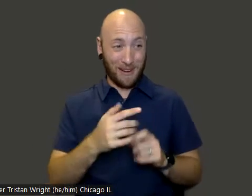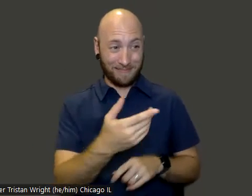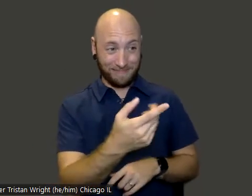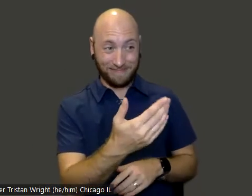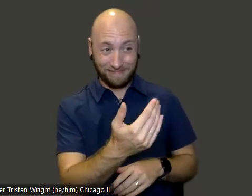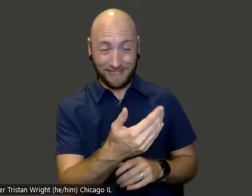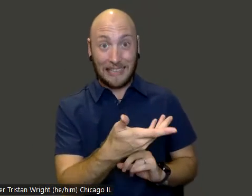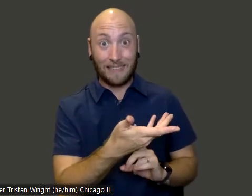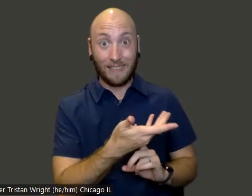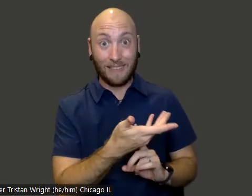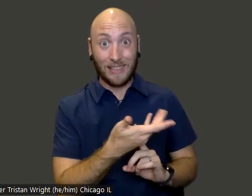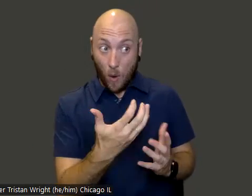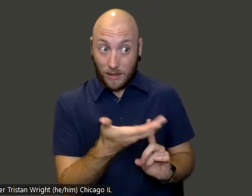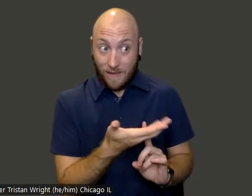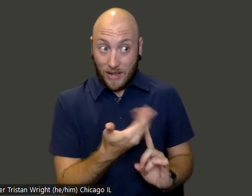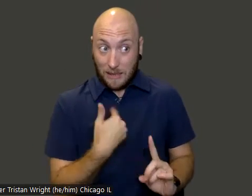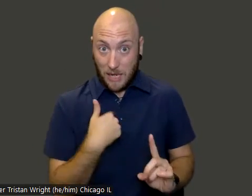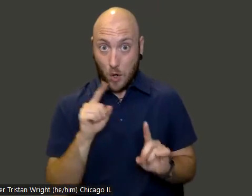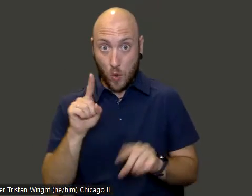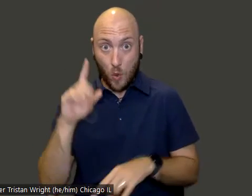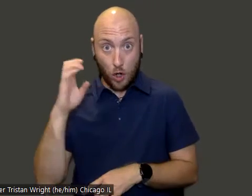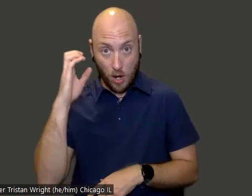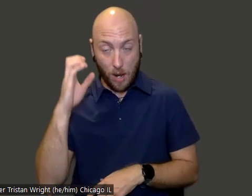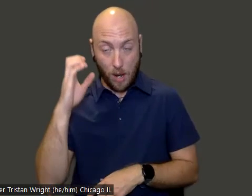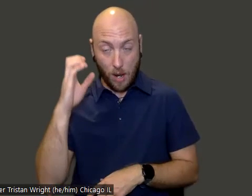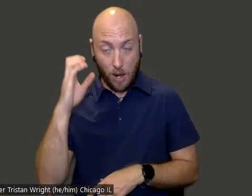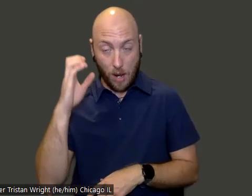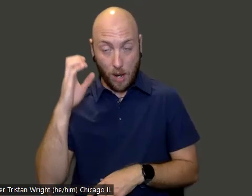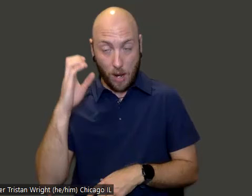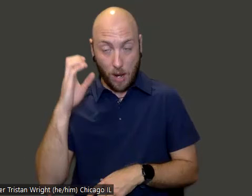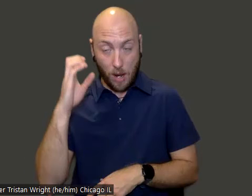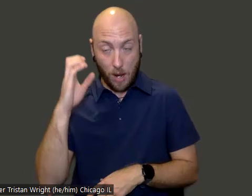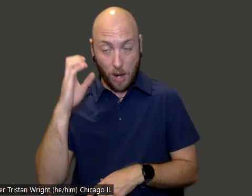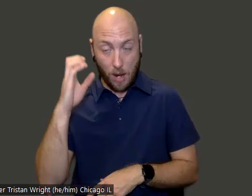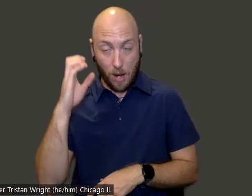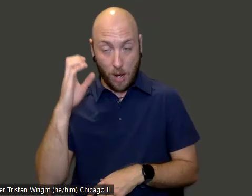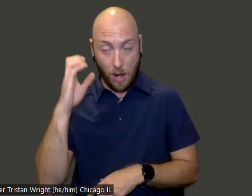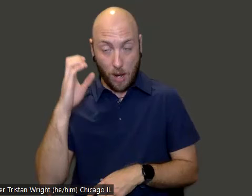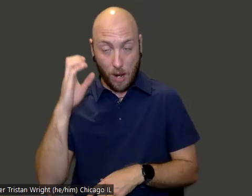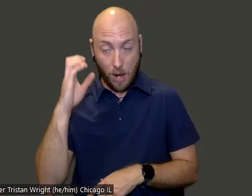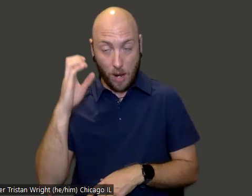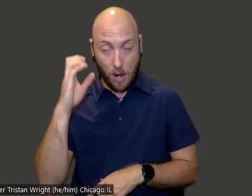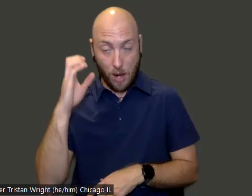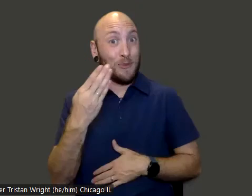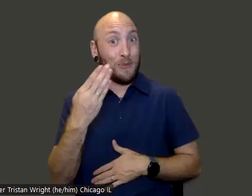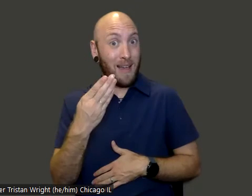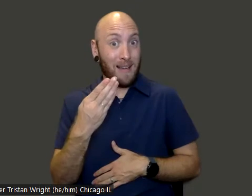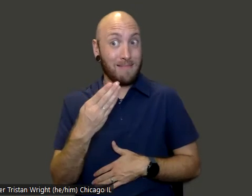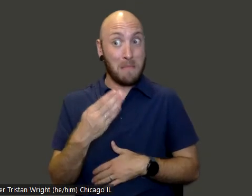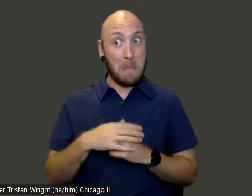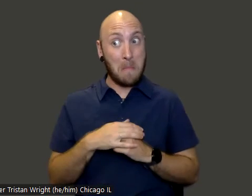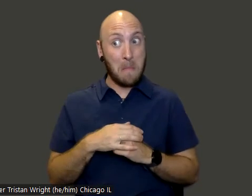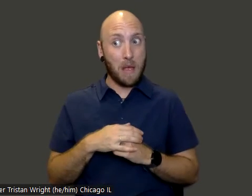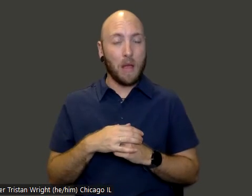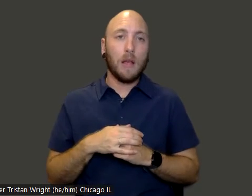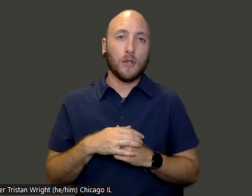and I can't really afford it right now. And I just got this job that's amazing and stuff. So I have to, decline